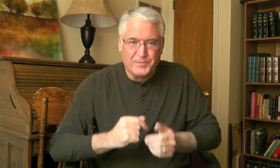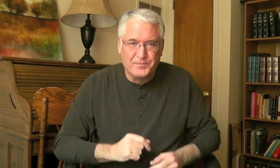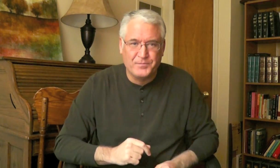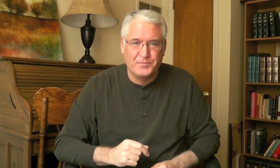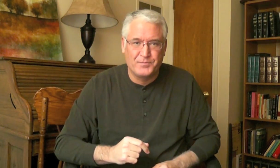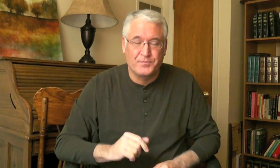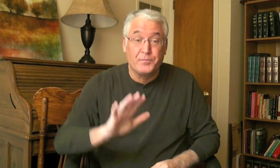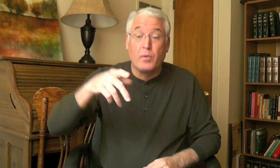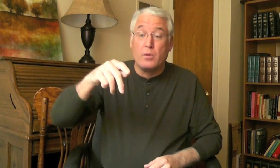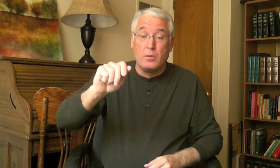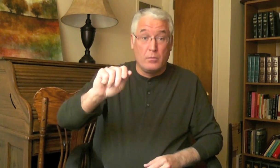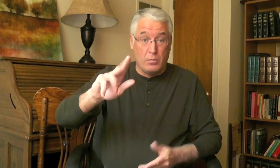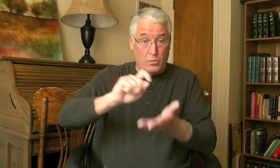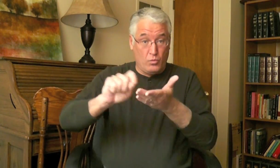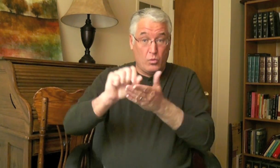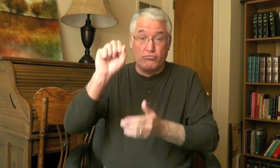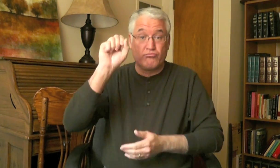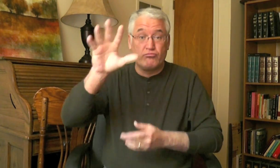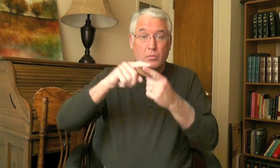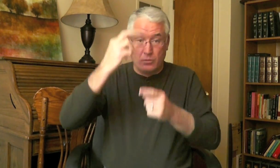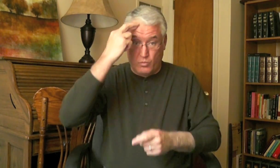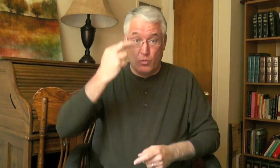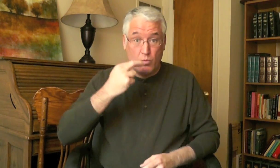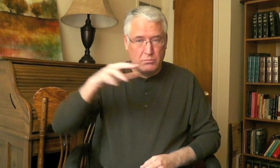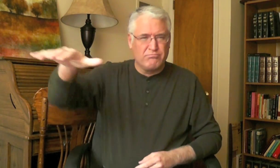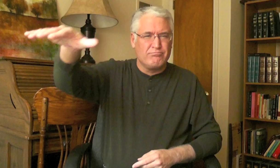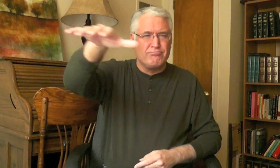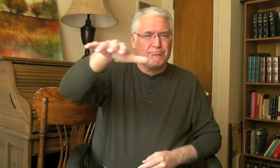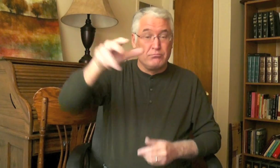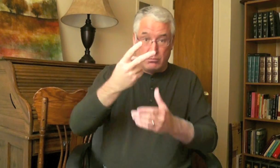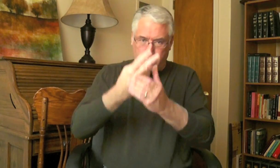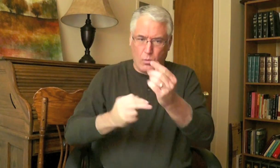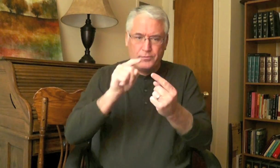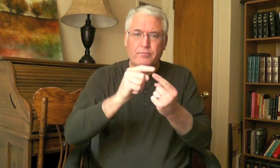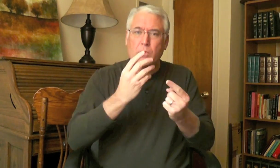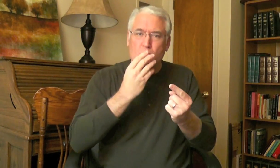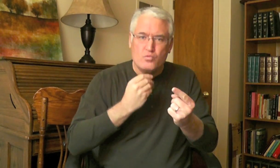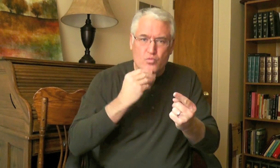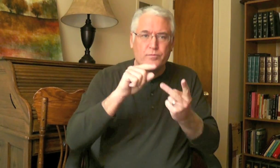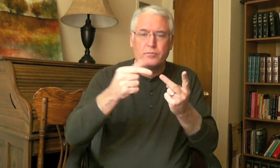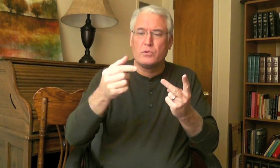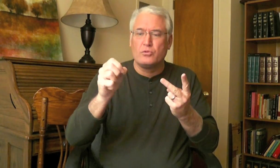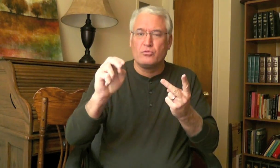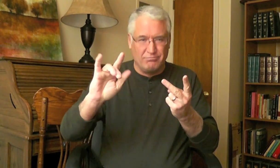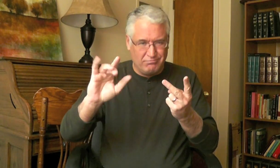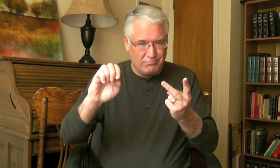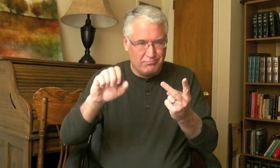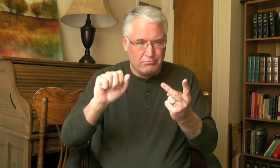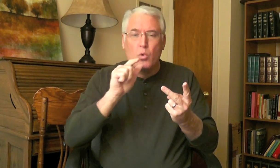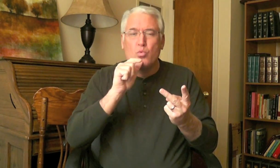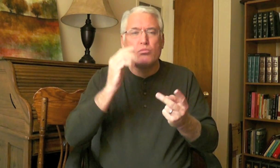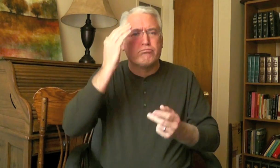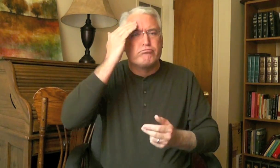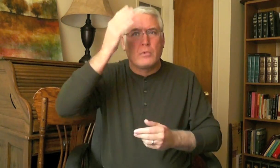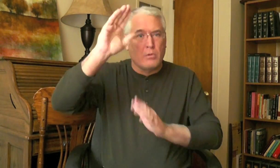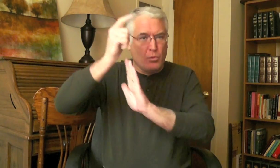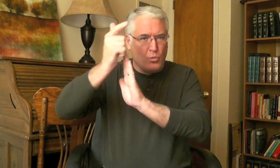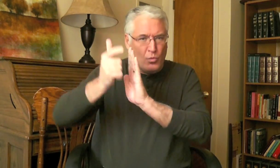now. Paul, he wrote to the Romans, both the Jews and the Gentiles, who knew